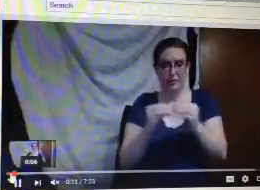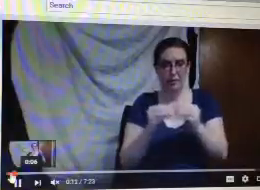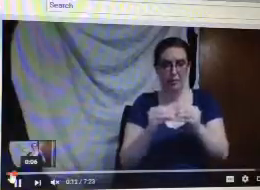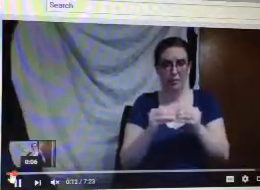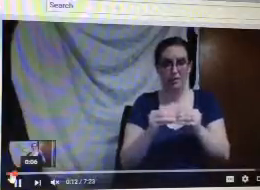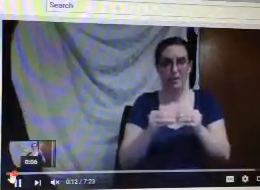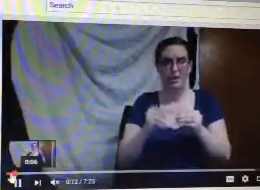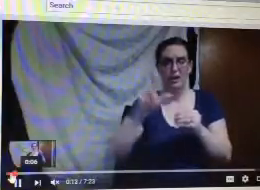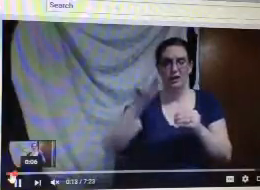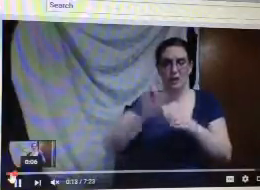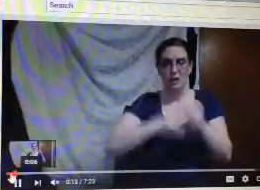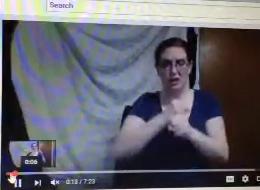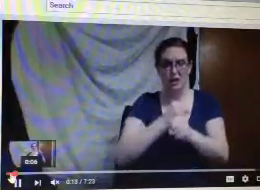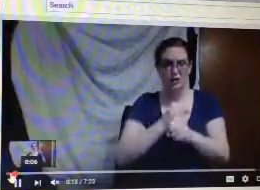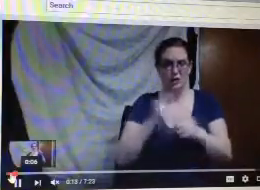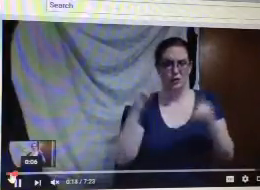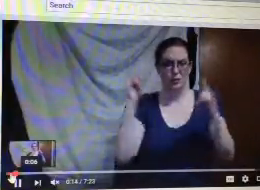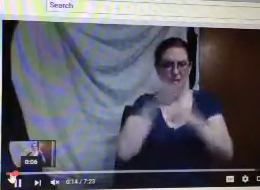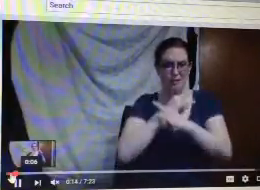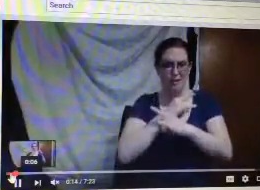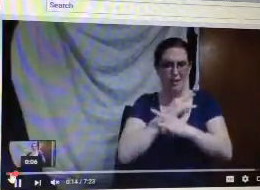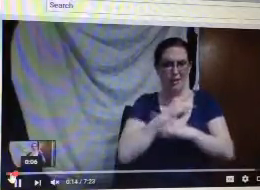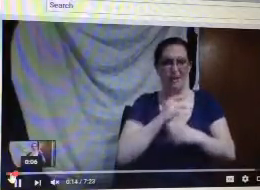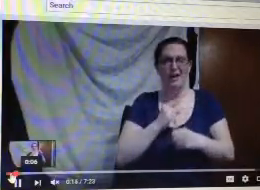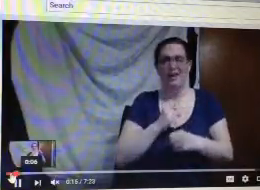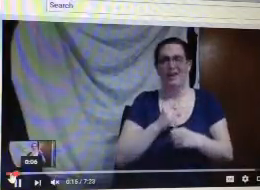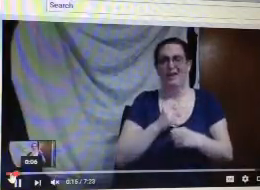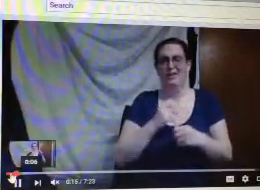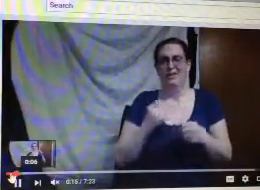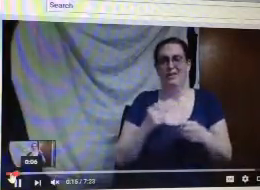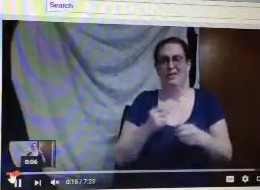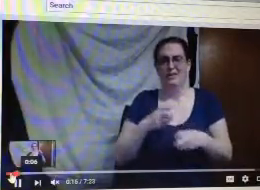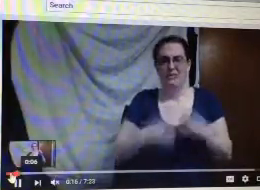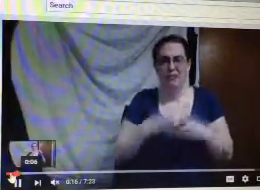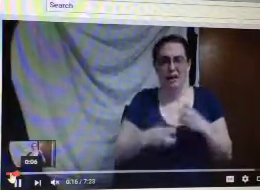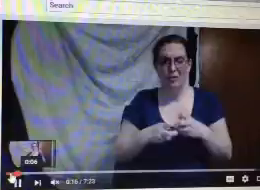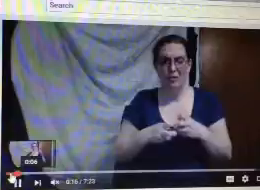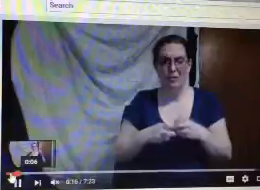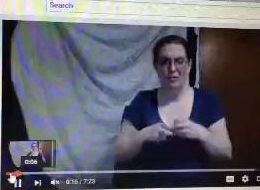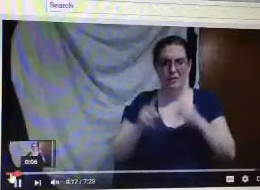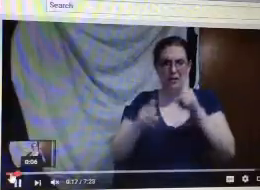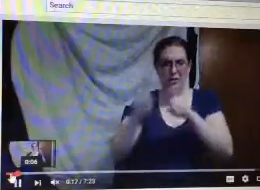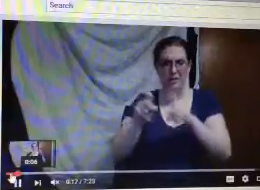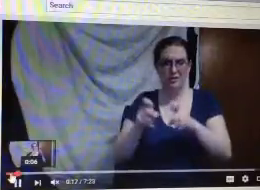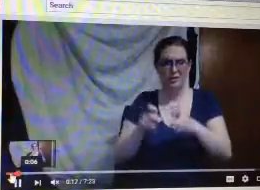Hello, I'm working hard, and it's a very hard problem and very